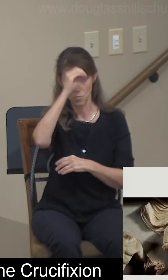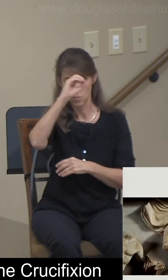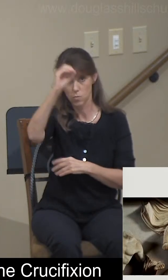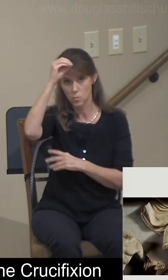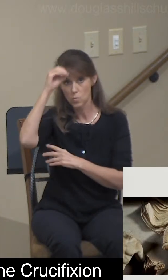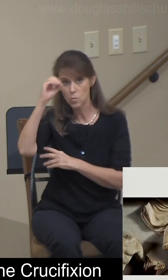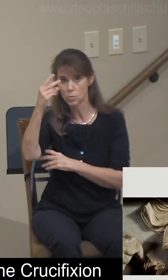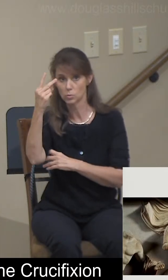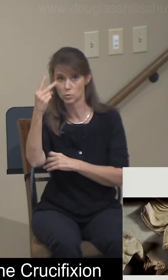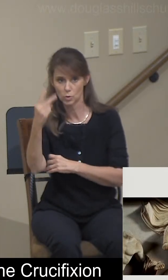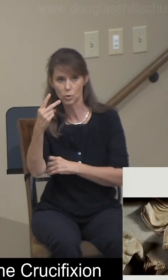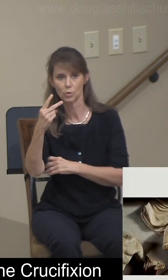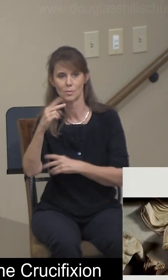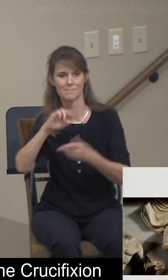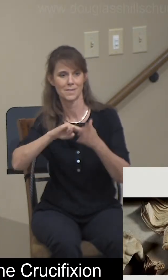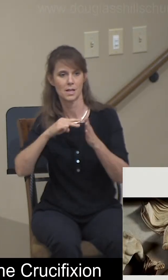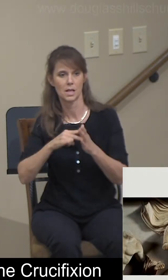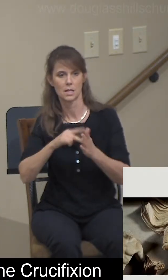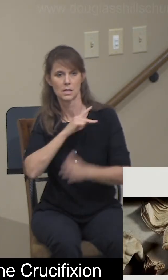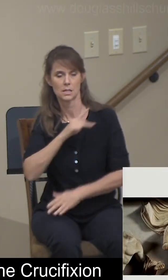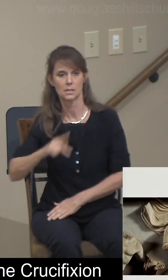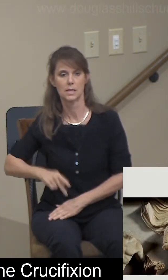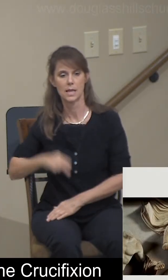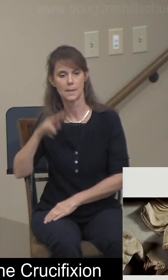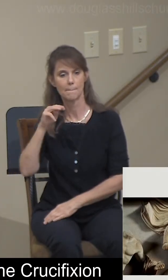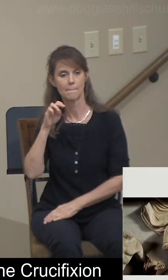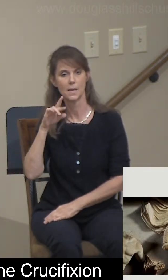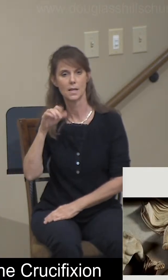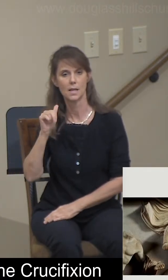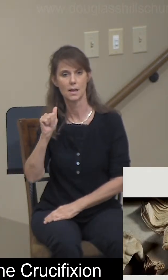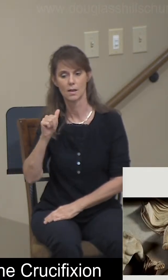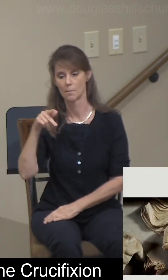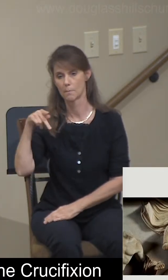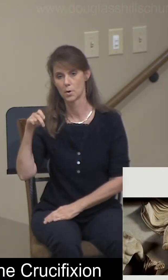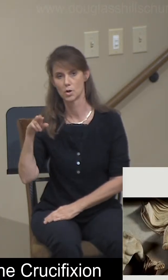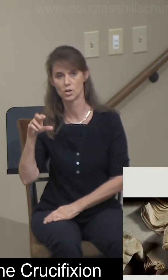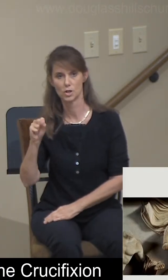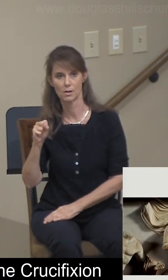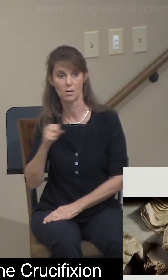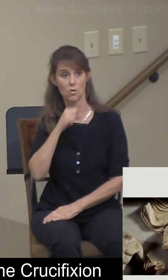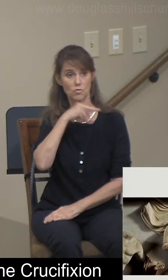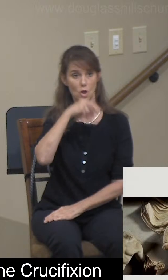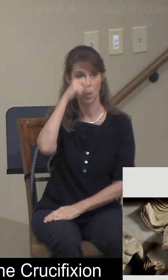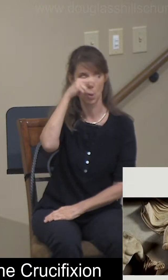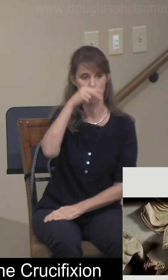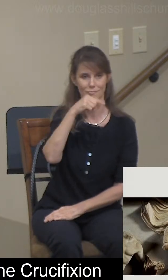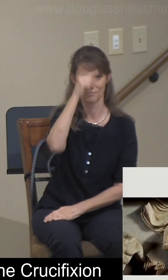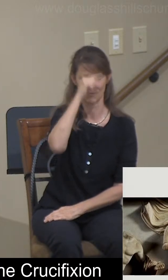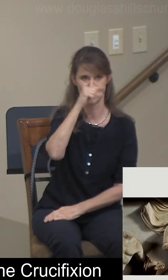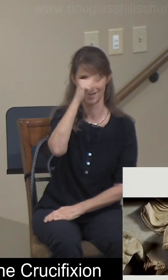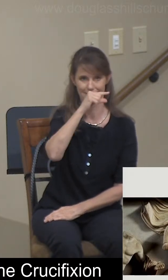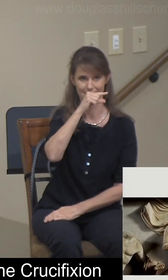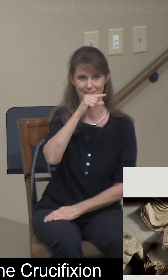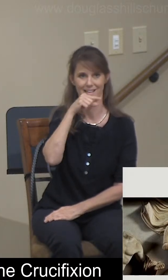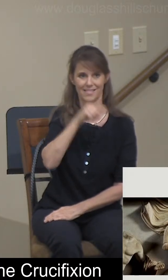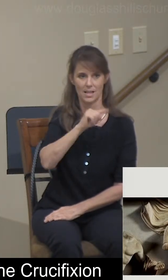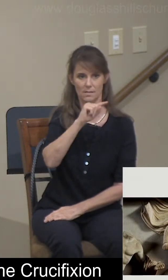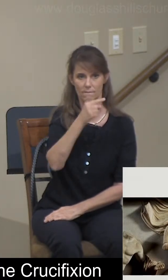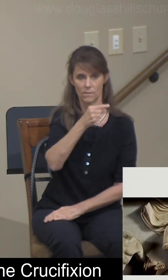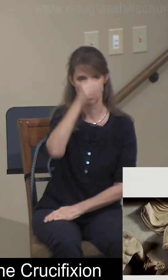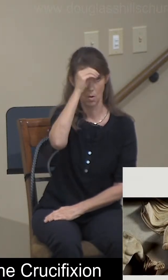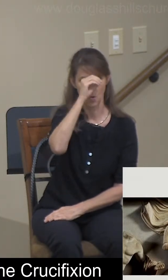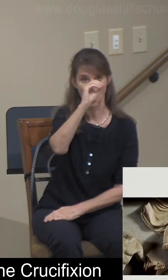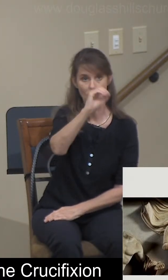of Media and Persia, and the goat is the king of Greece, and the great horn between his eyes is the first king. As for the horn